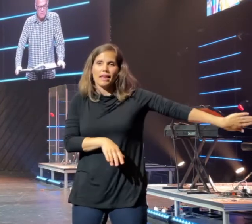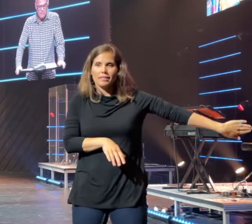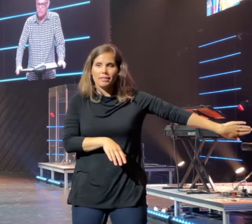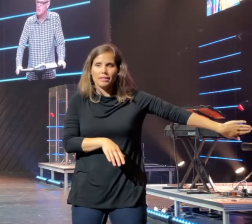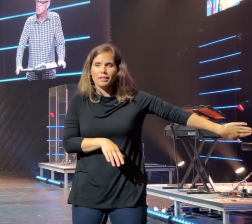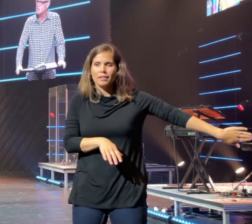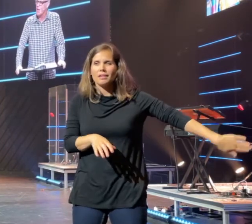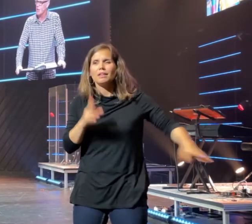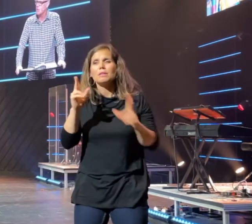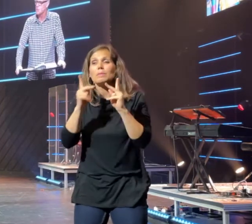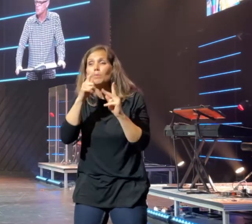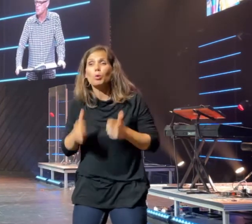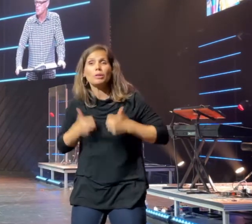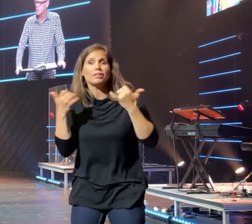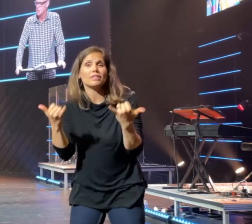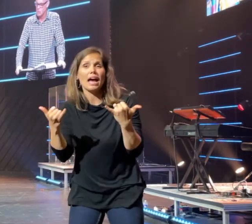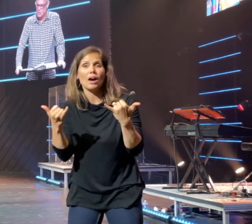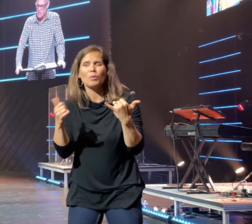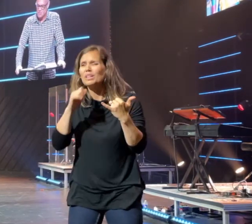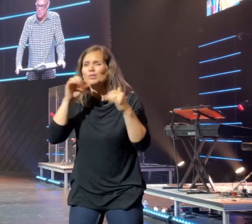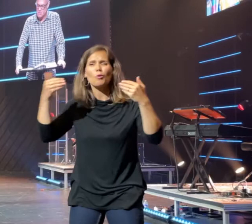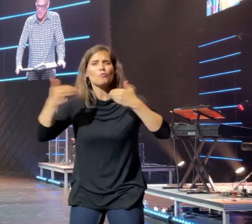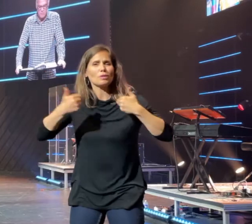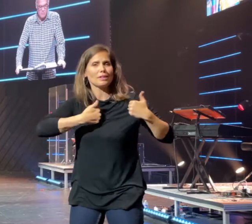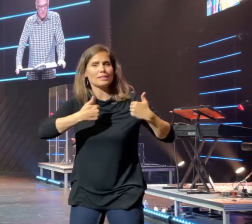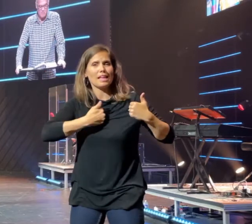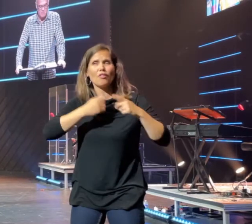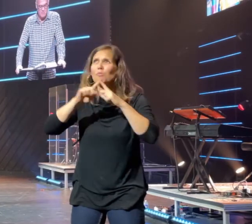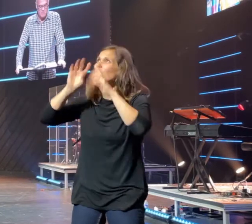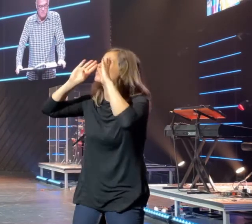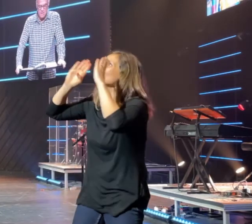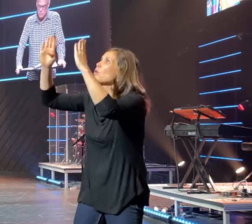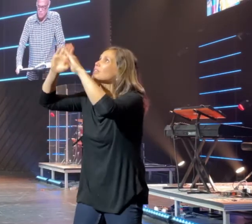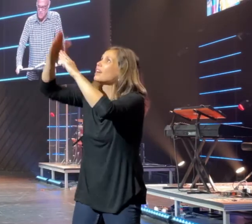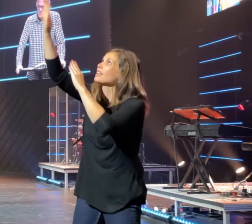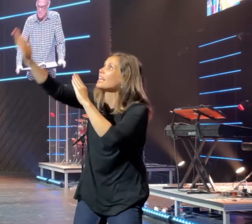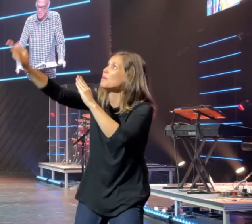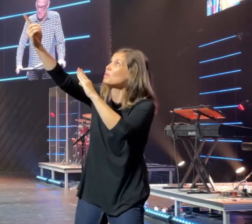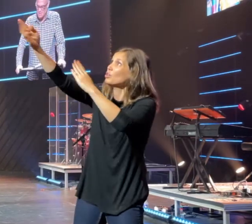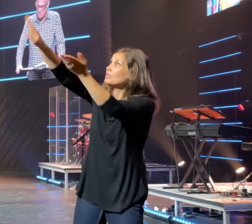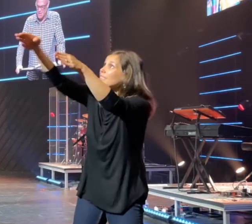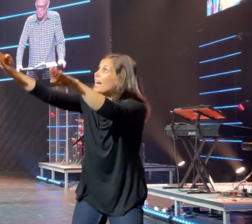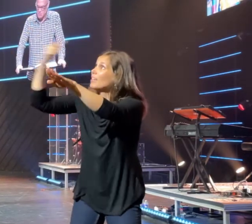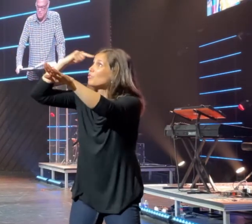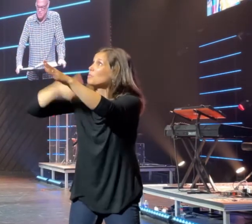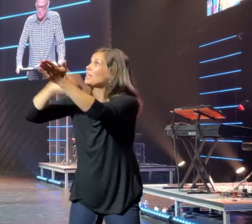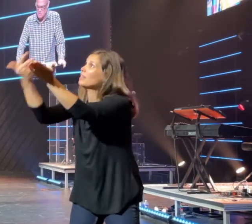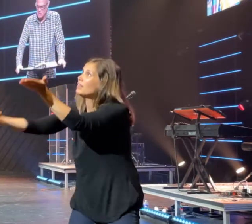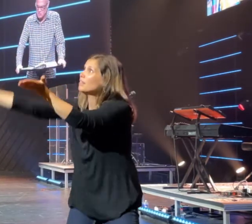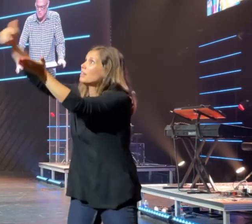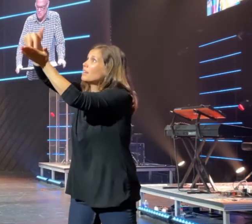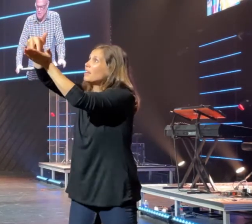longer live for themselves, but him who died for them and was raised again. He came to bring the